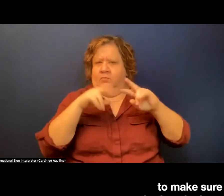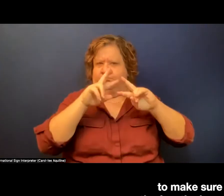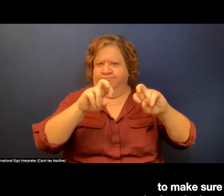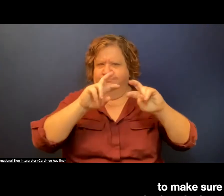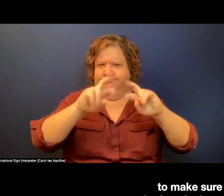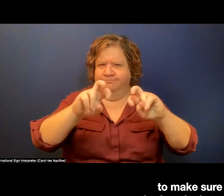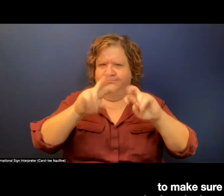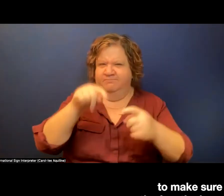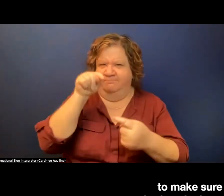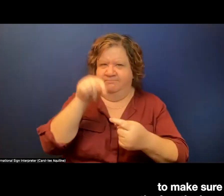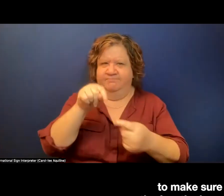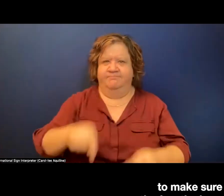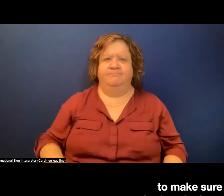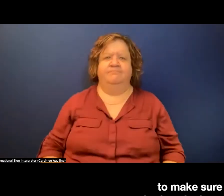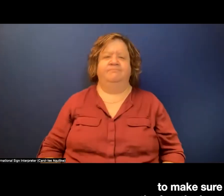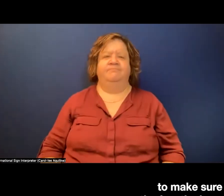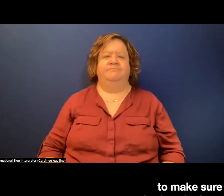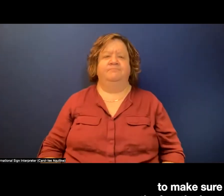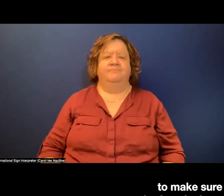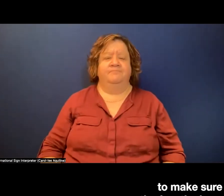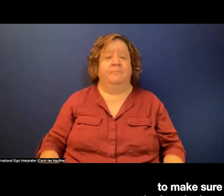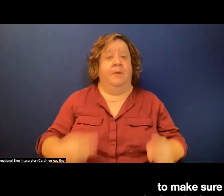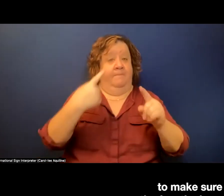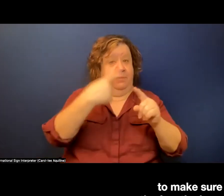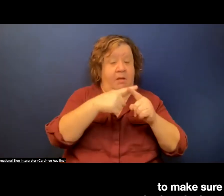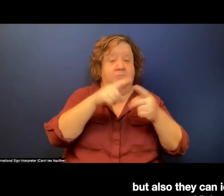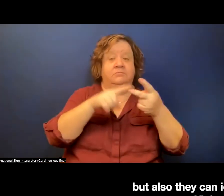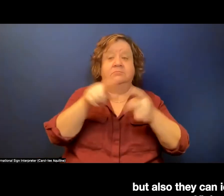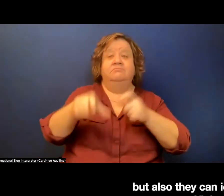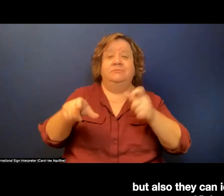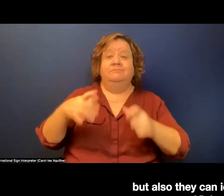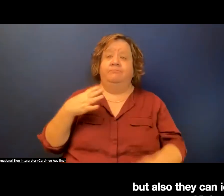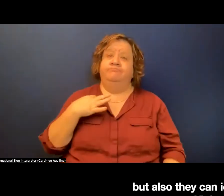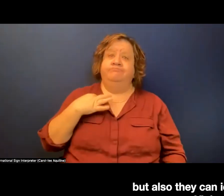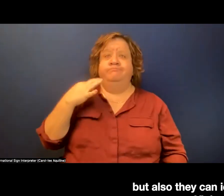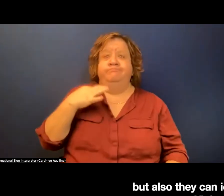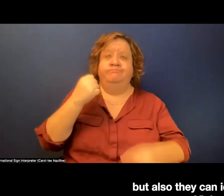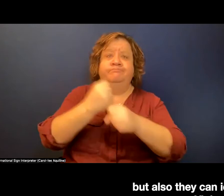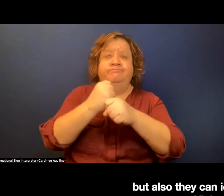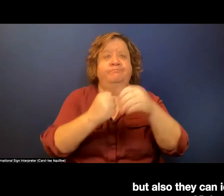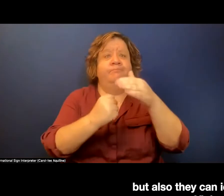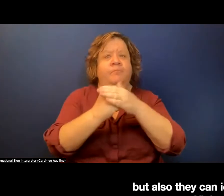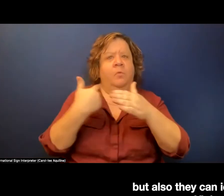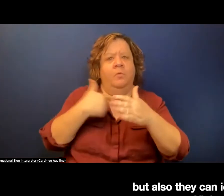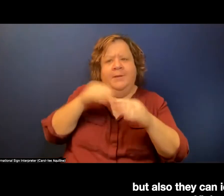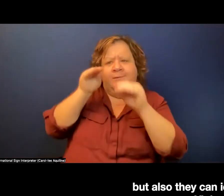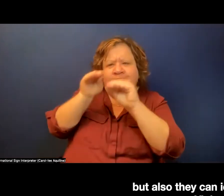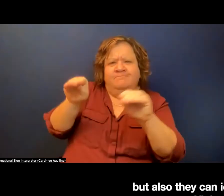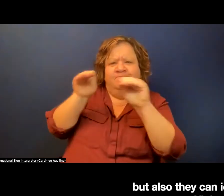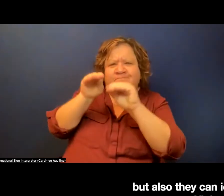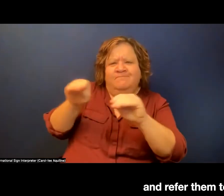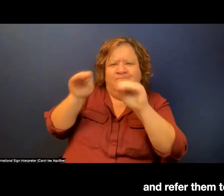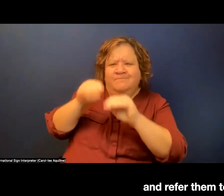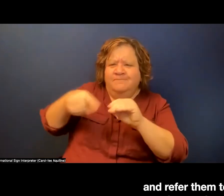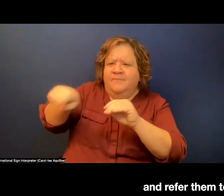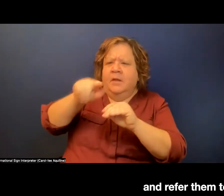disabilities, to make sure they understand the functioning of the justice system, but also they can identify